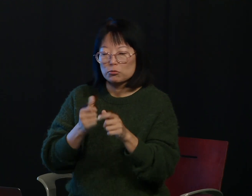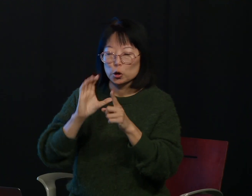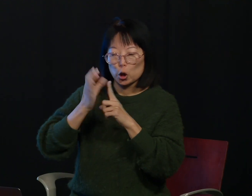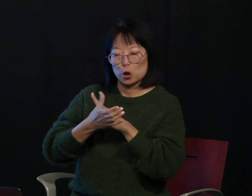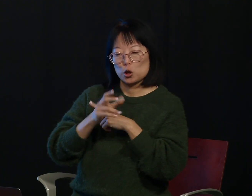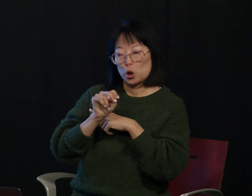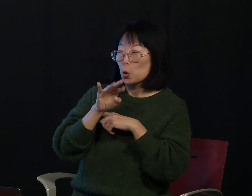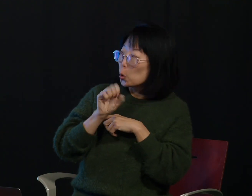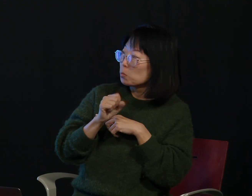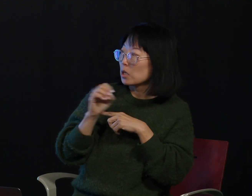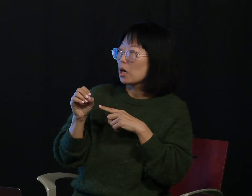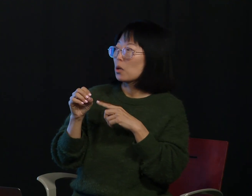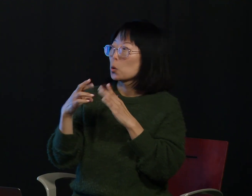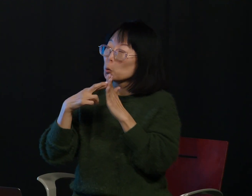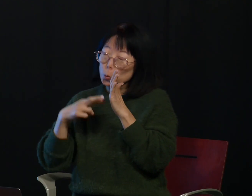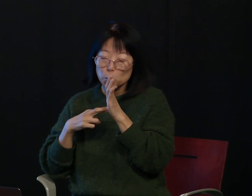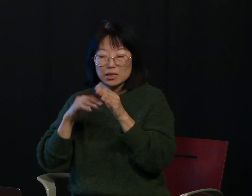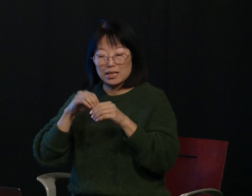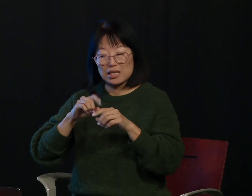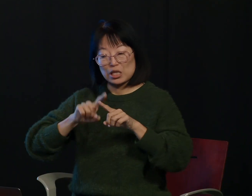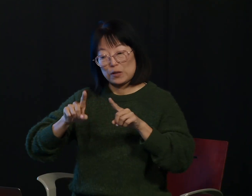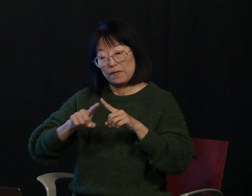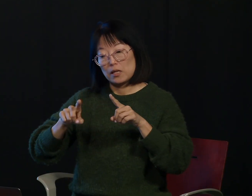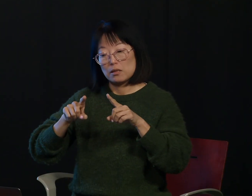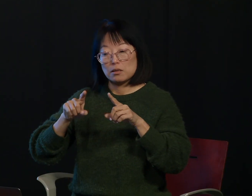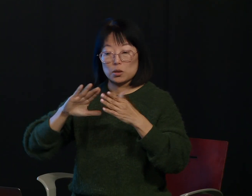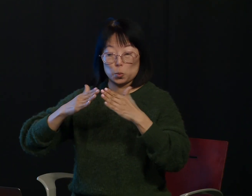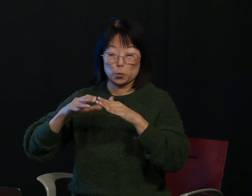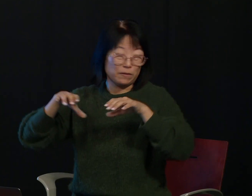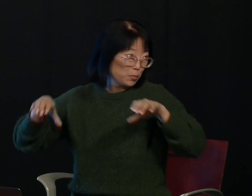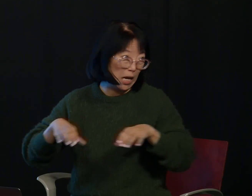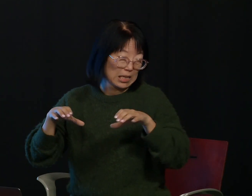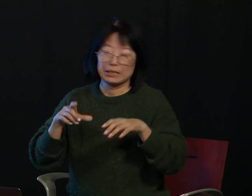to the cultural norms and rules in different communities of practice. It